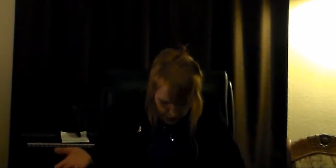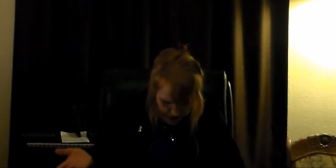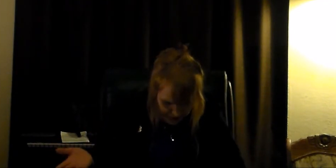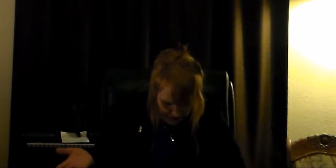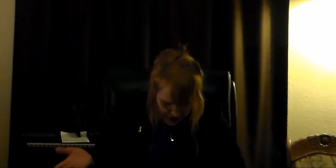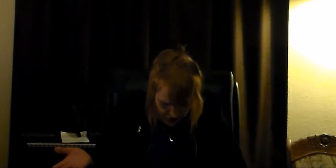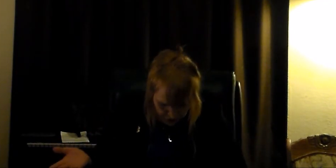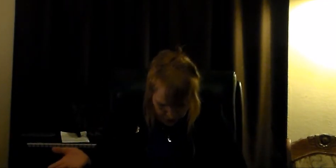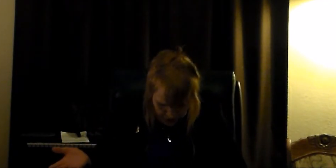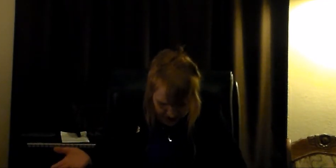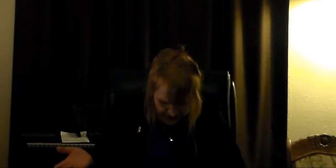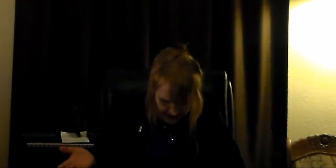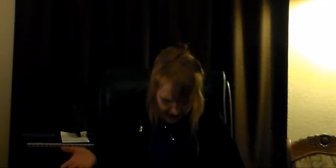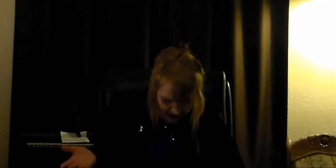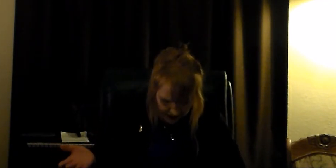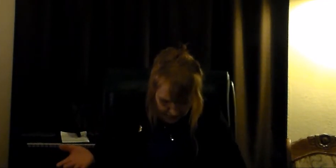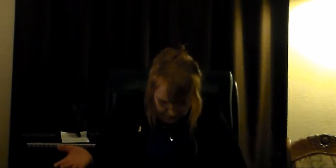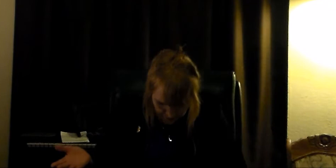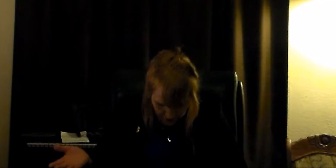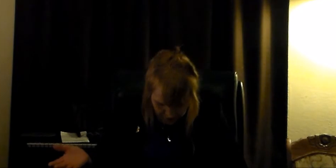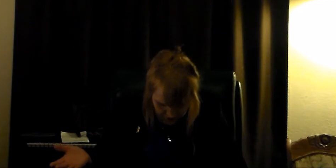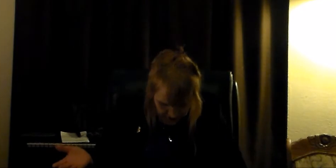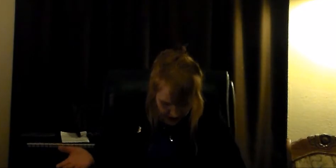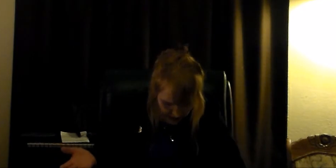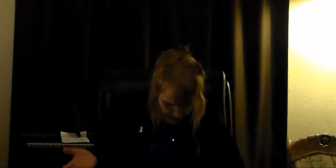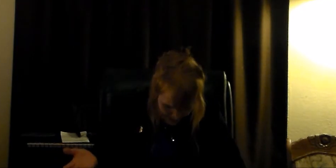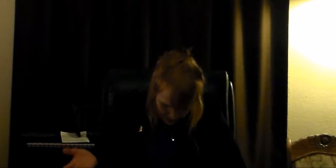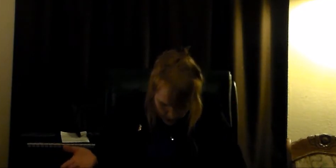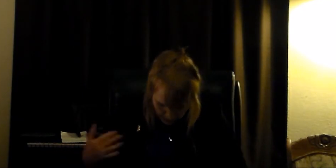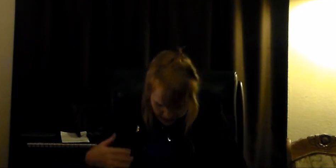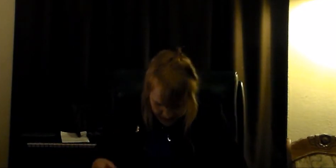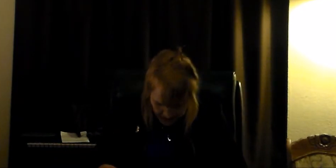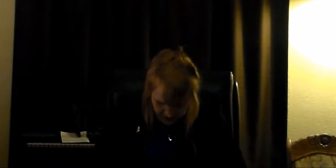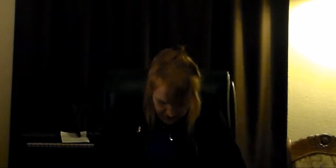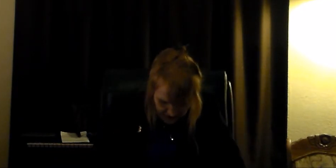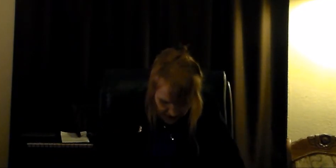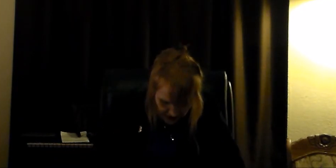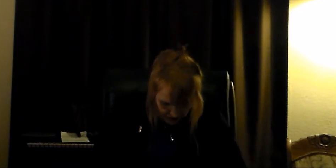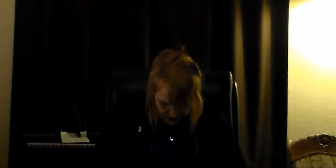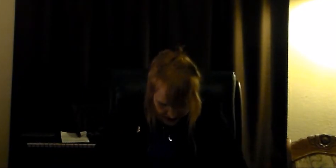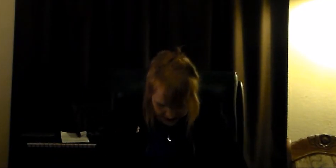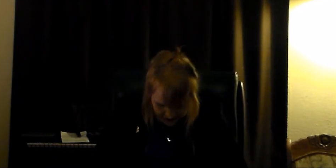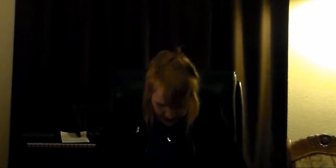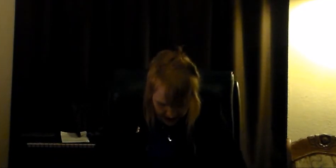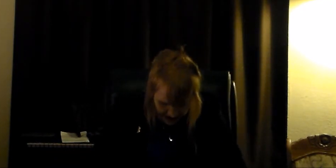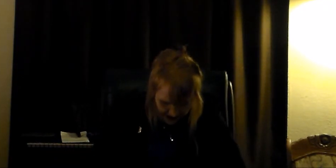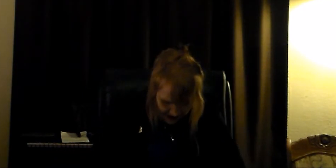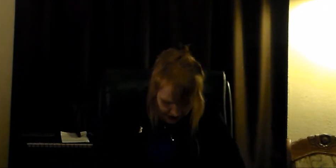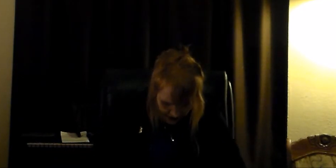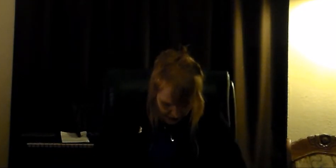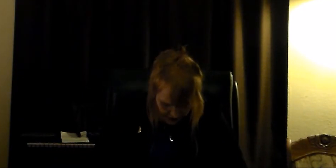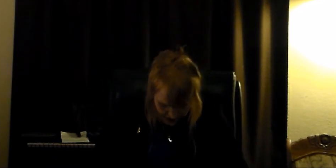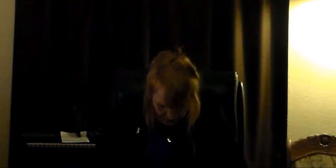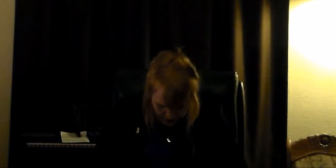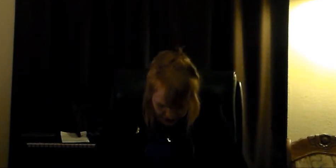purist permission to preach and sing on the riverfront. When it's at least 55 degrees outside, I doubt if I will anymore this